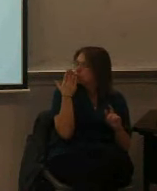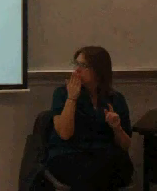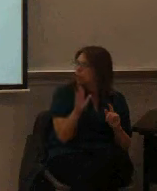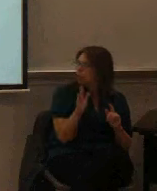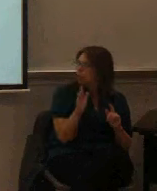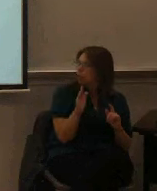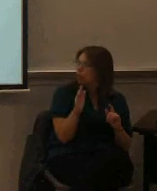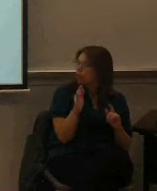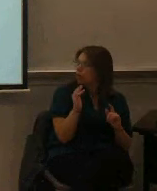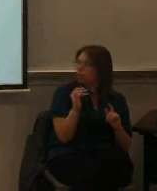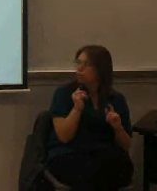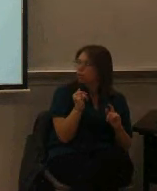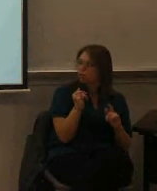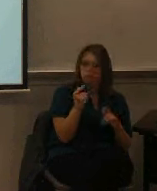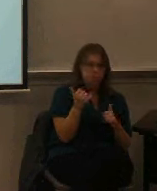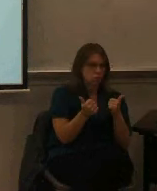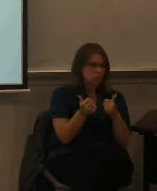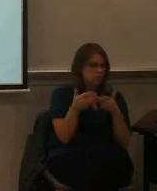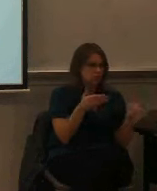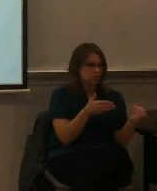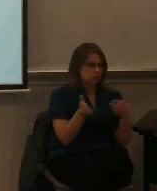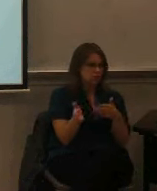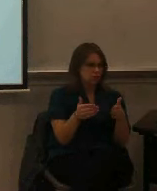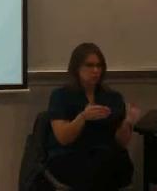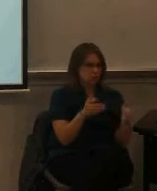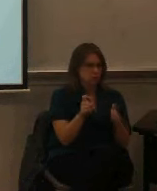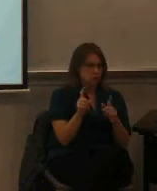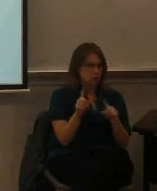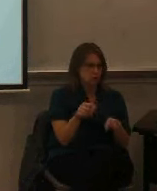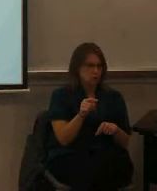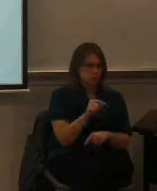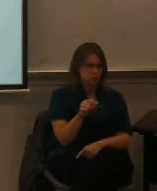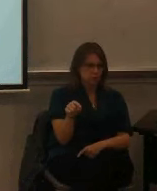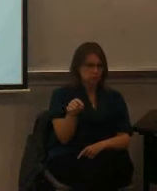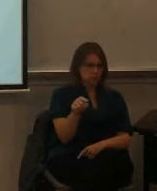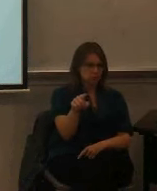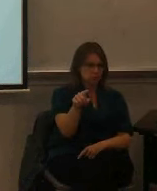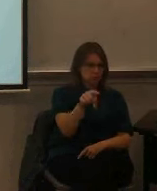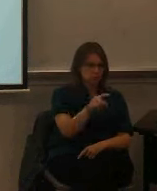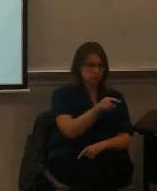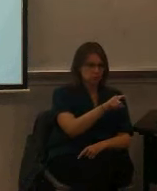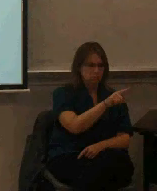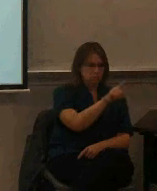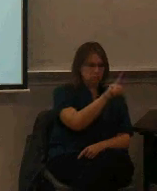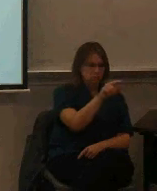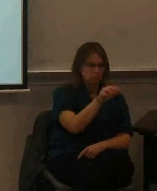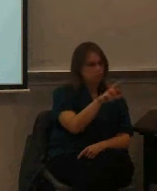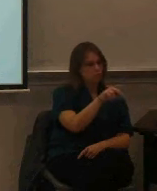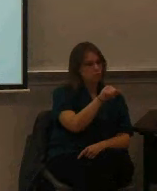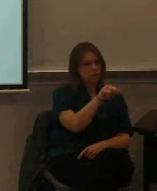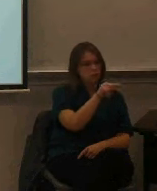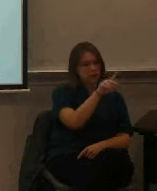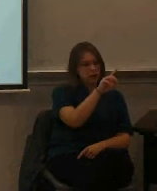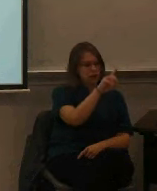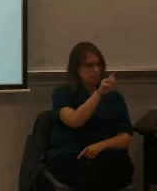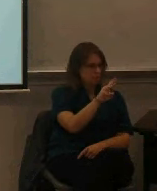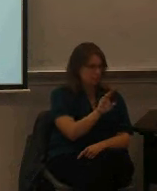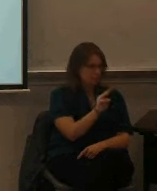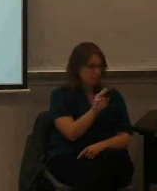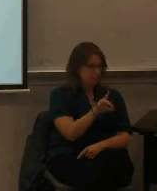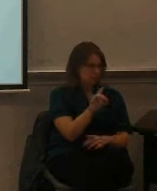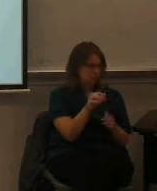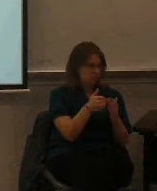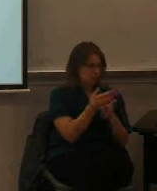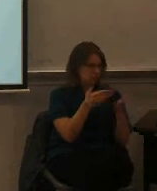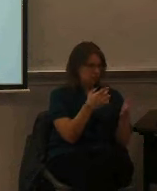know what direction after that it's supposed to be going. So it just randomly picks a new direction, goes,